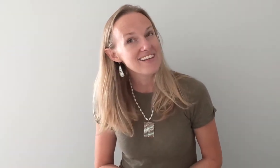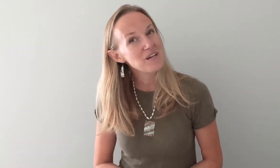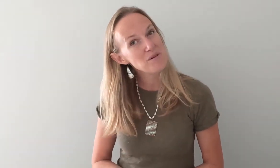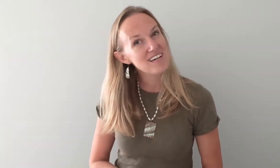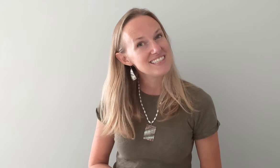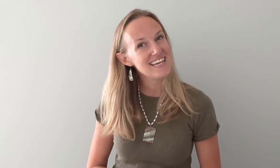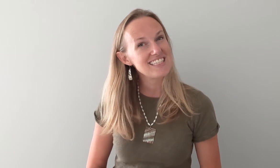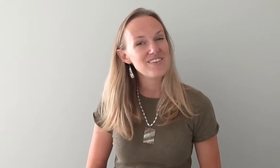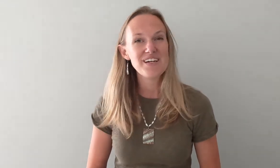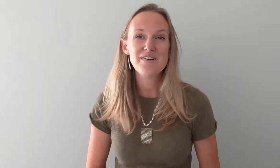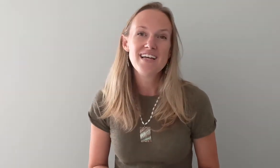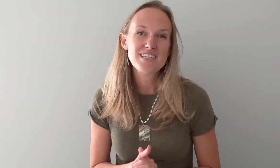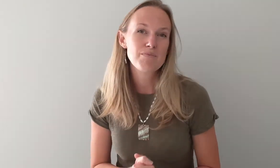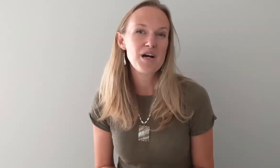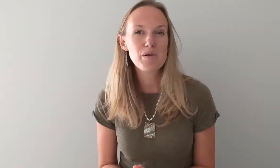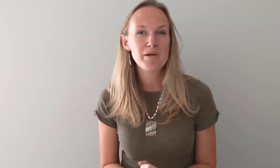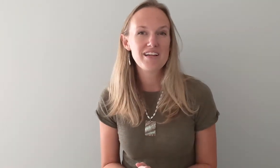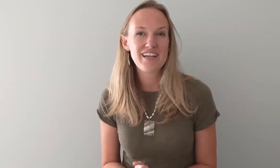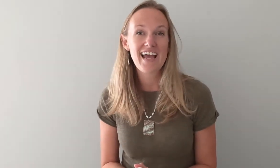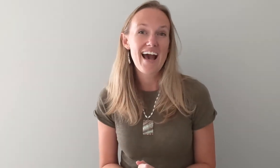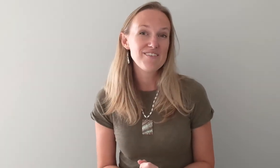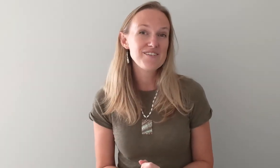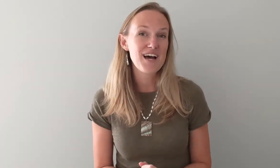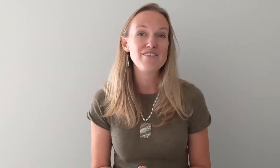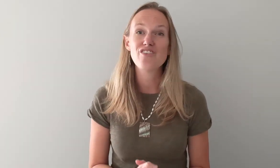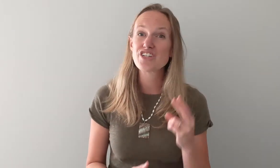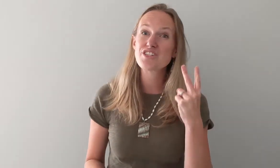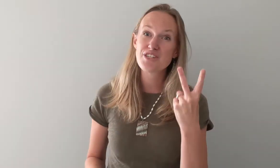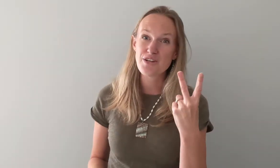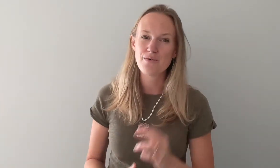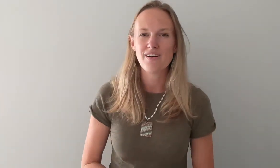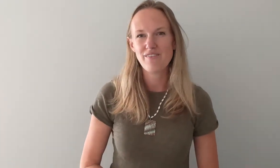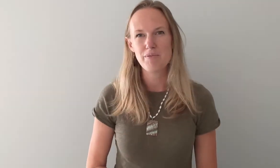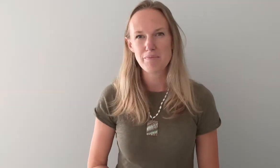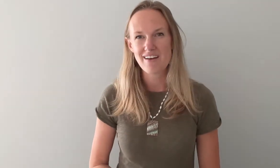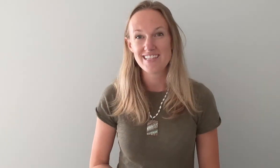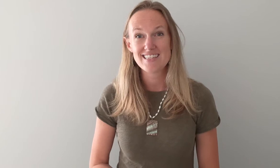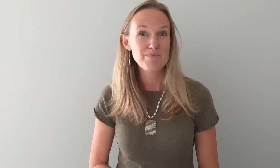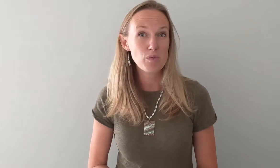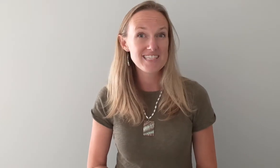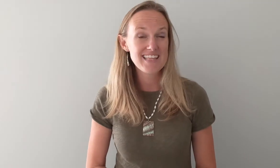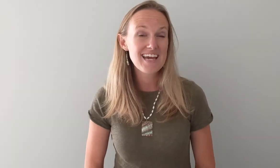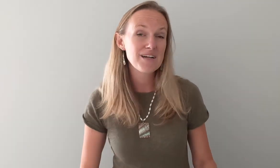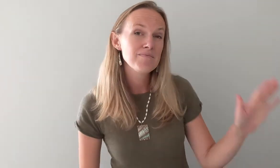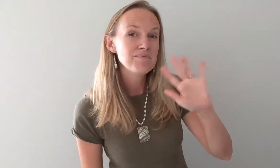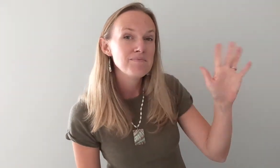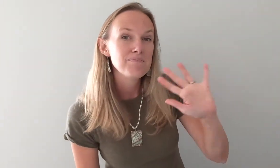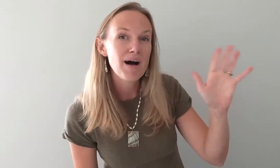can move on to the next video. Tomorrow we'll be learning how to sign verse 2 of Open Up the Heavens. Hope to see you there.